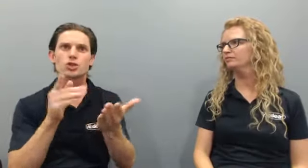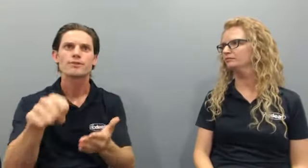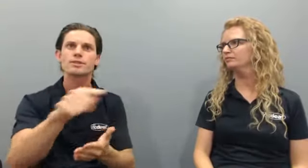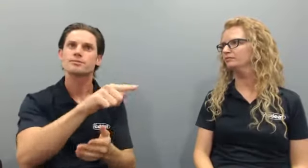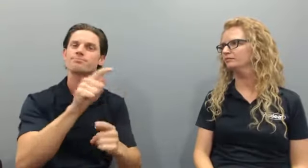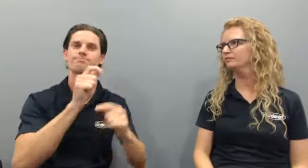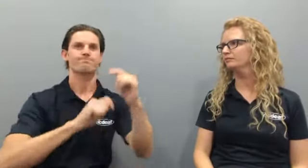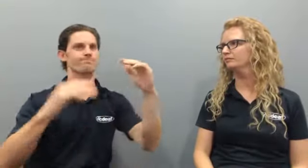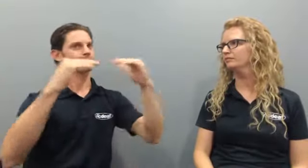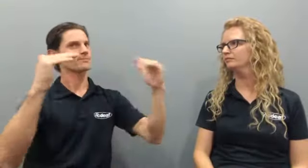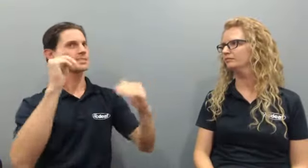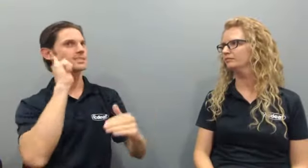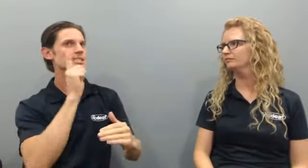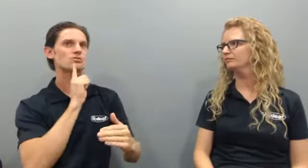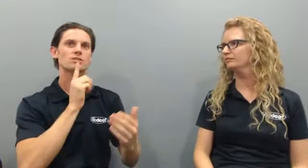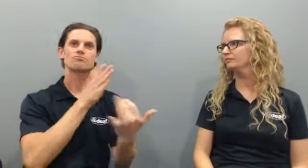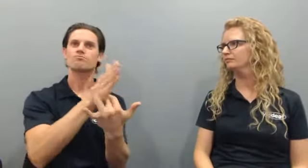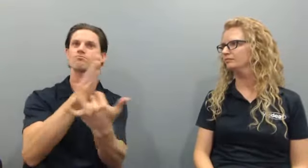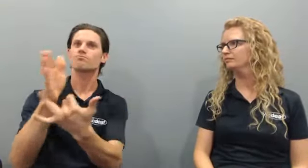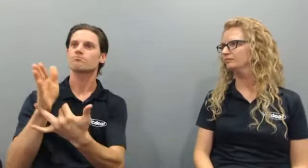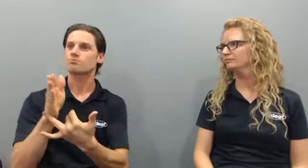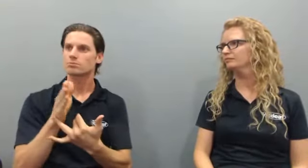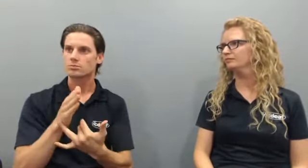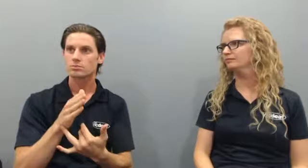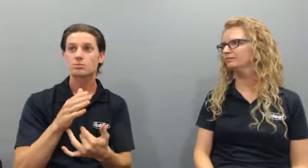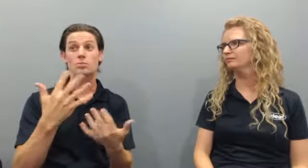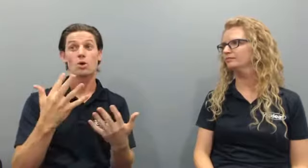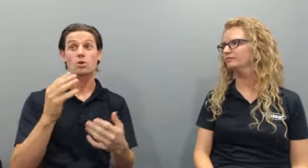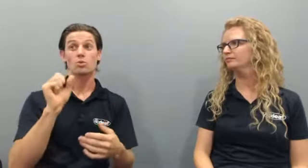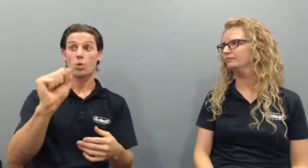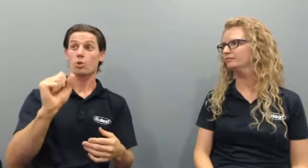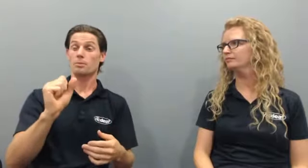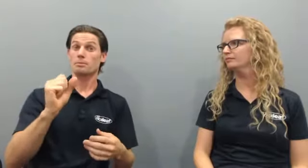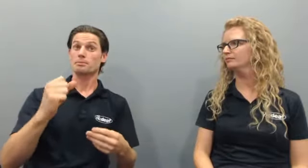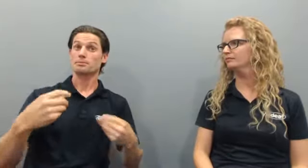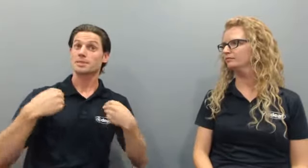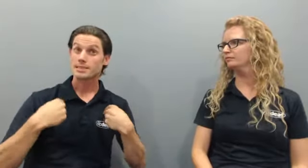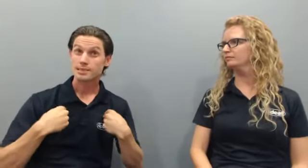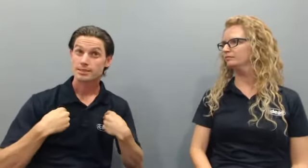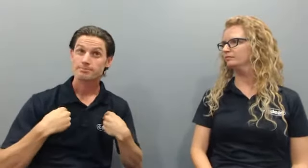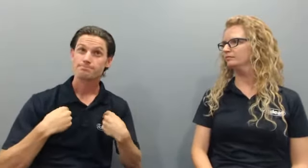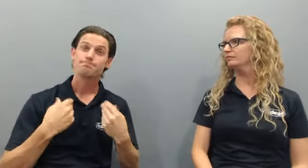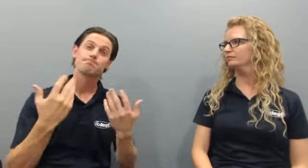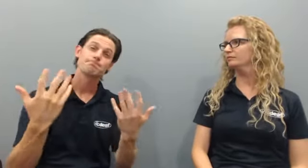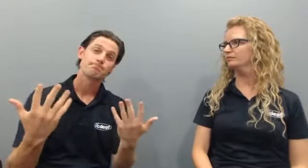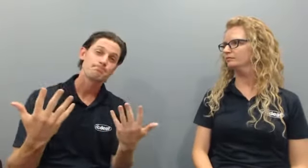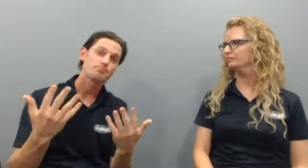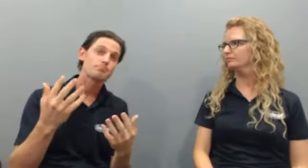access services so that you can have access just like everyone else in the community. Your own